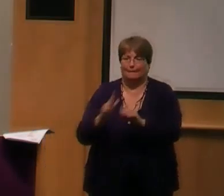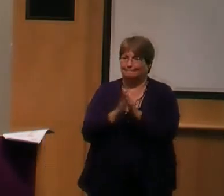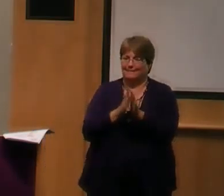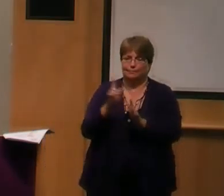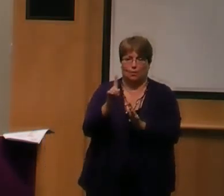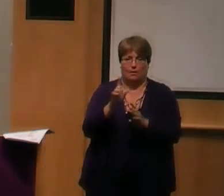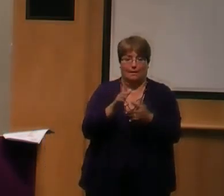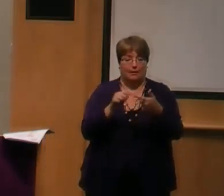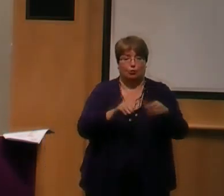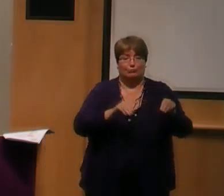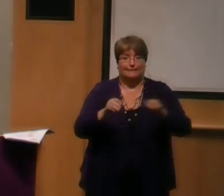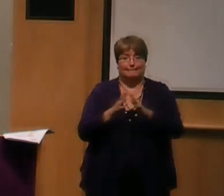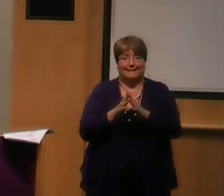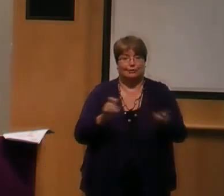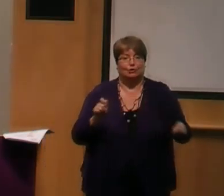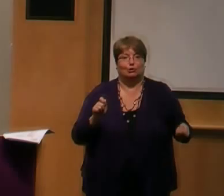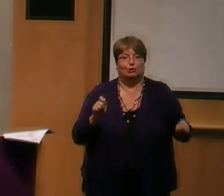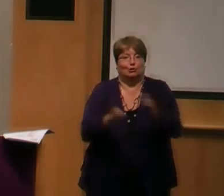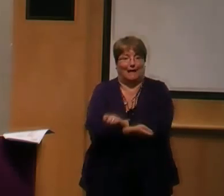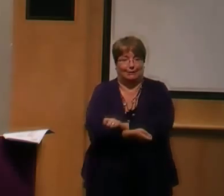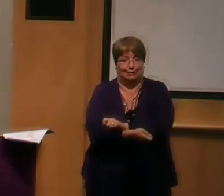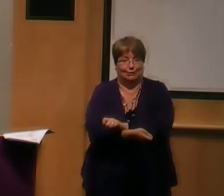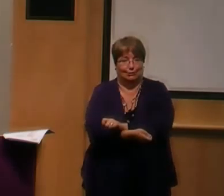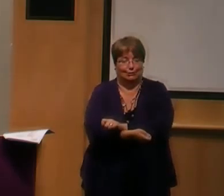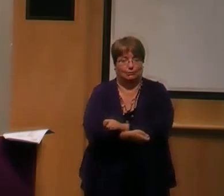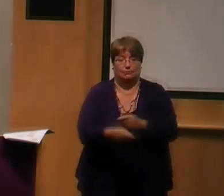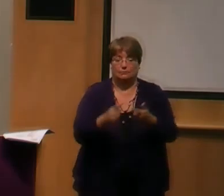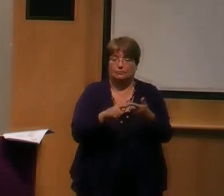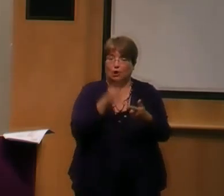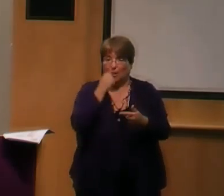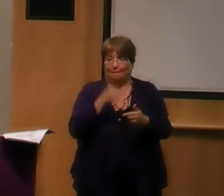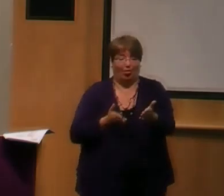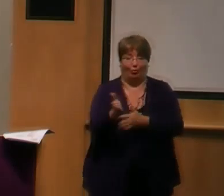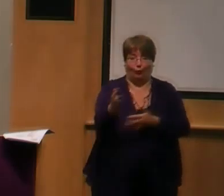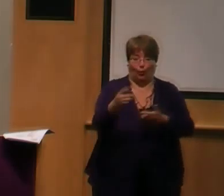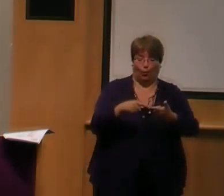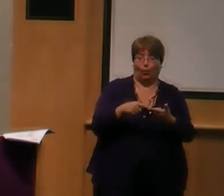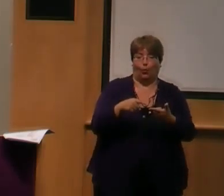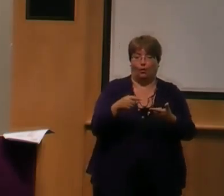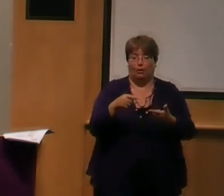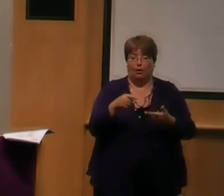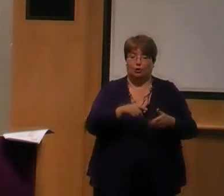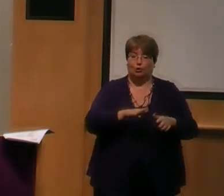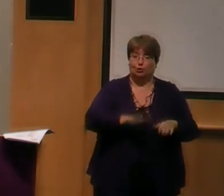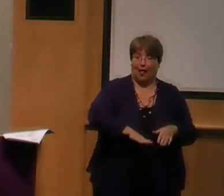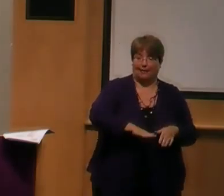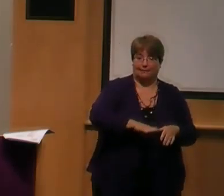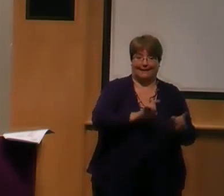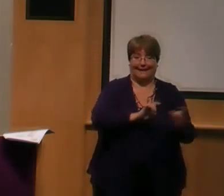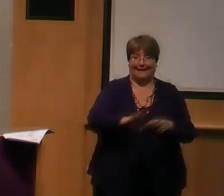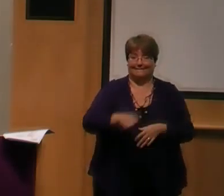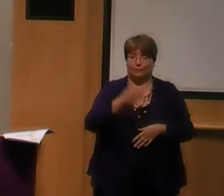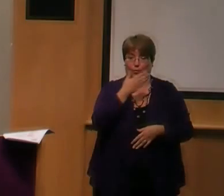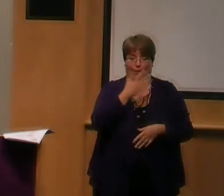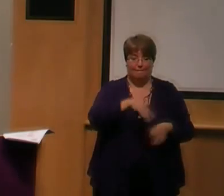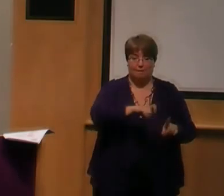to. We want to second down the transitions. Transition means change. And the change that our young people can be from their